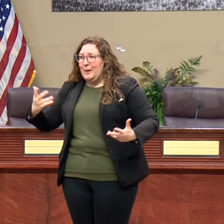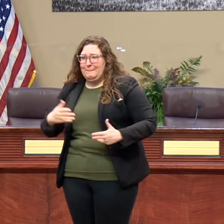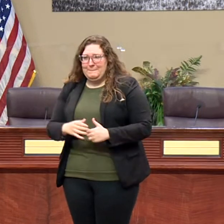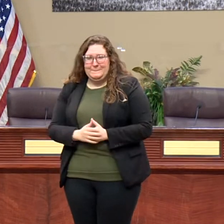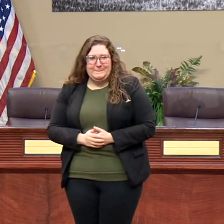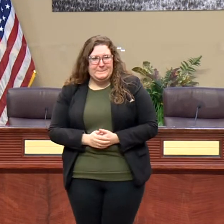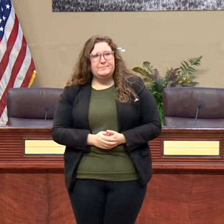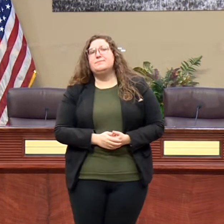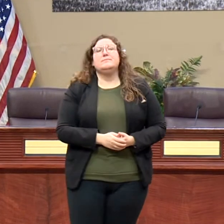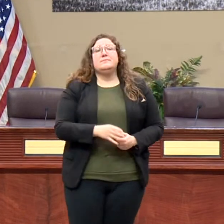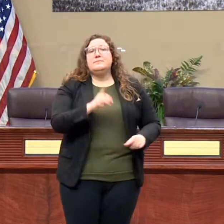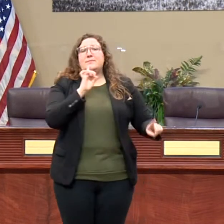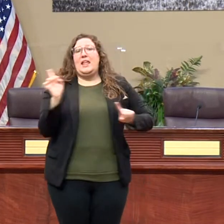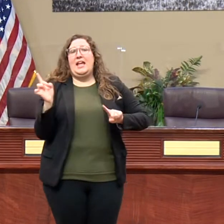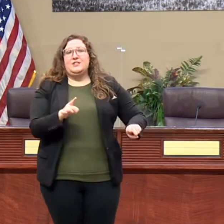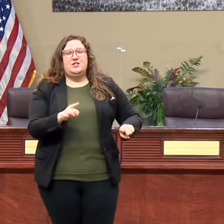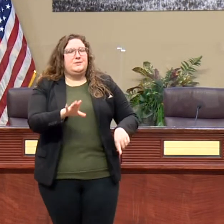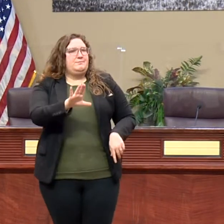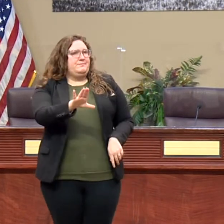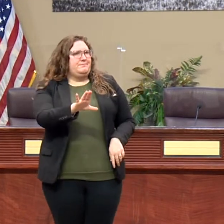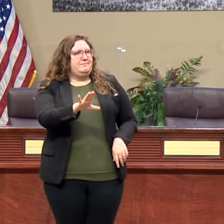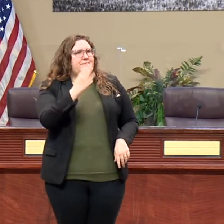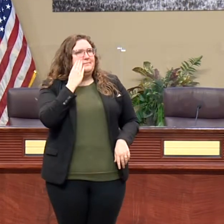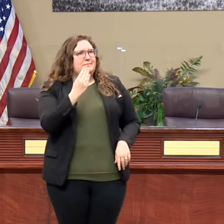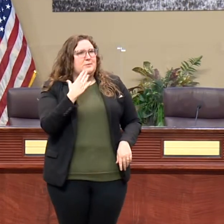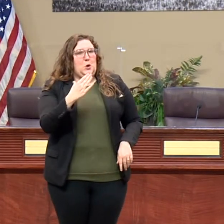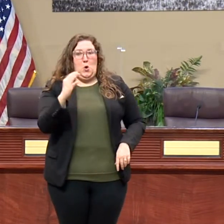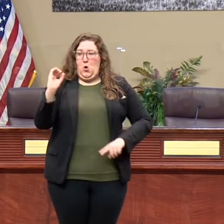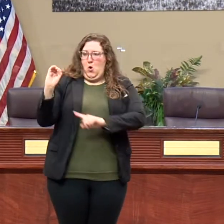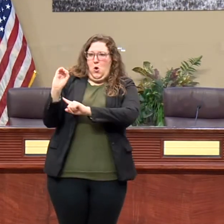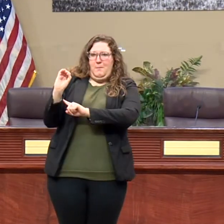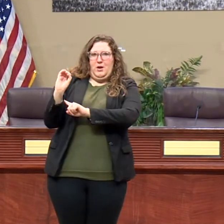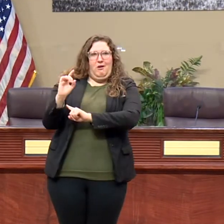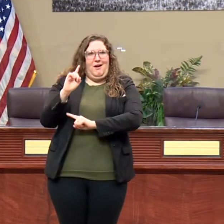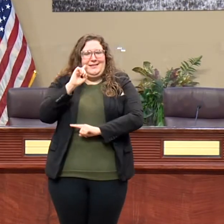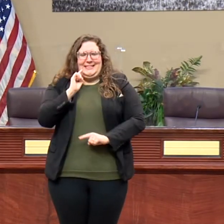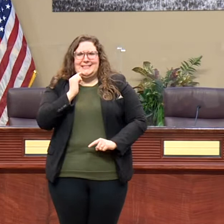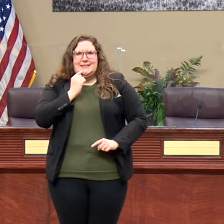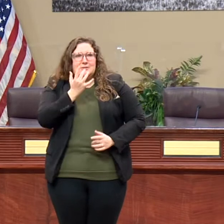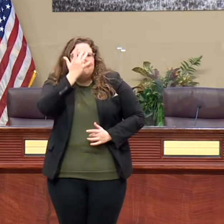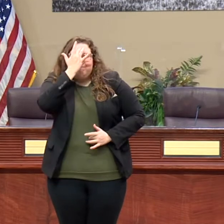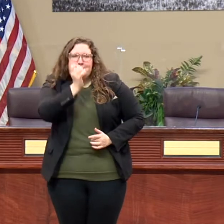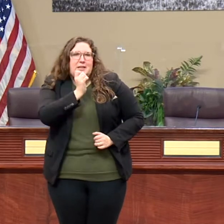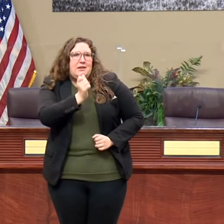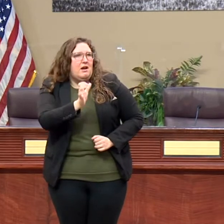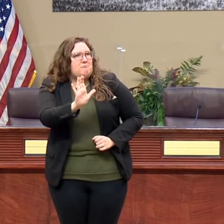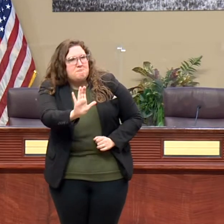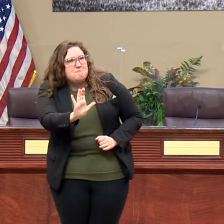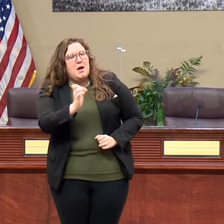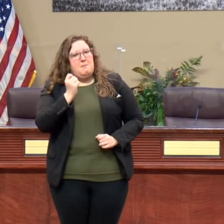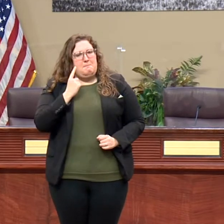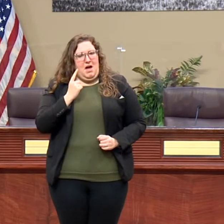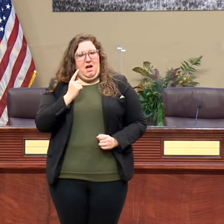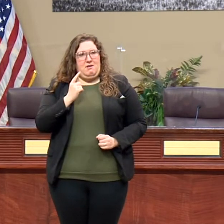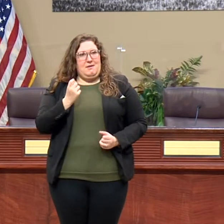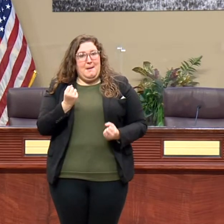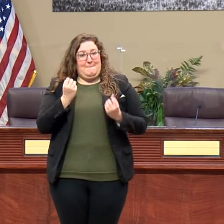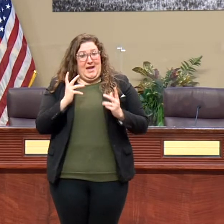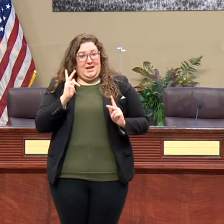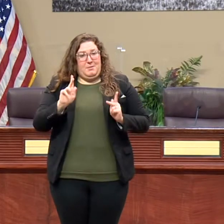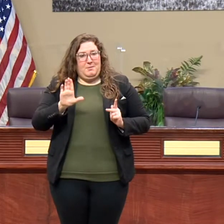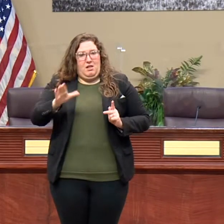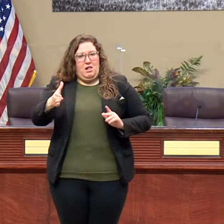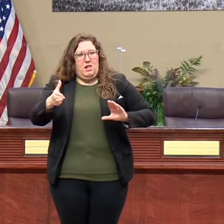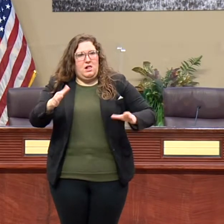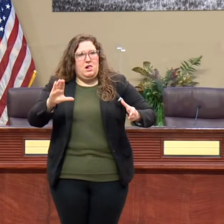seen yet that Omicron produces a more severe illness. The deaths will continue to increase, as will the hospitalizations,